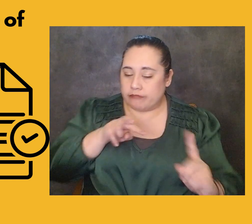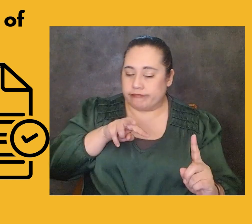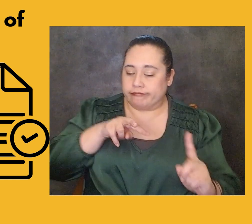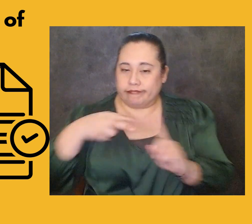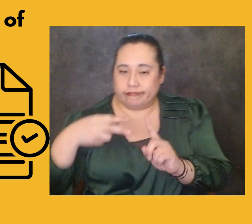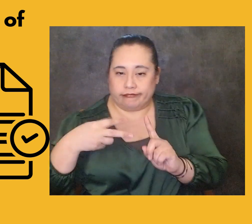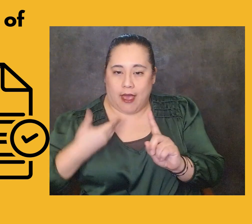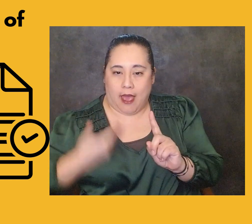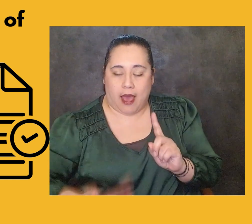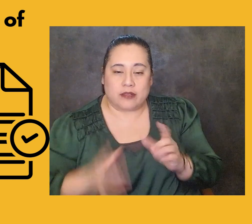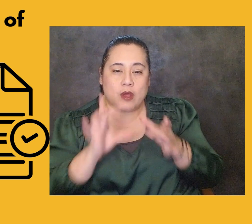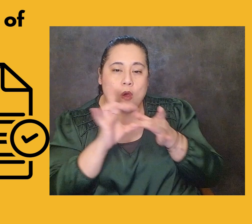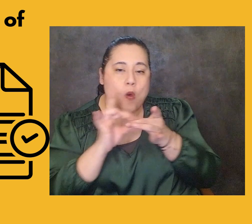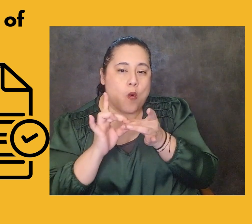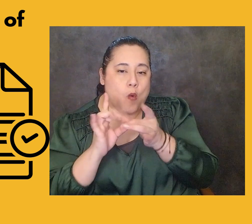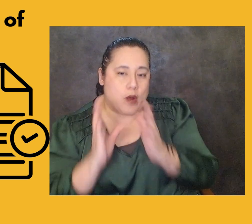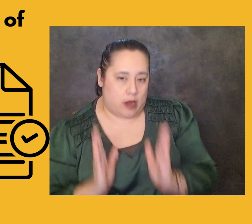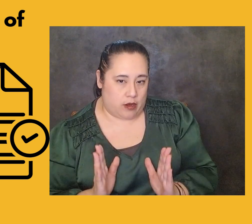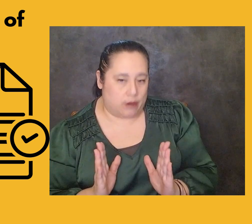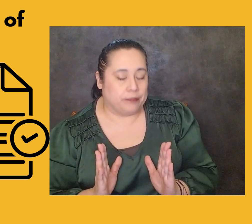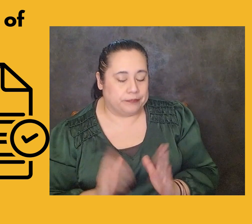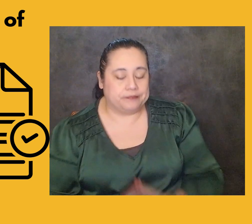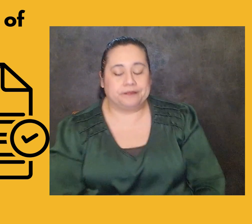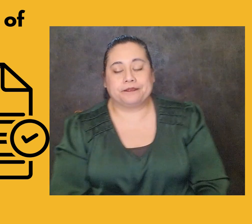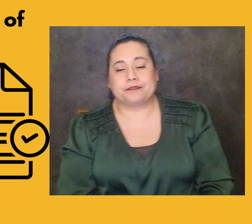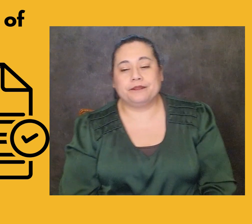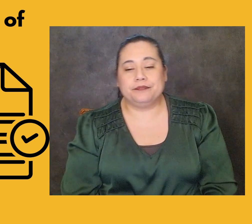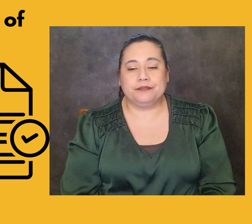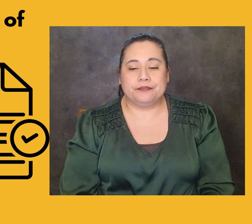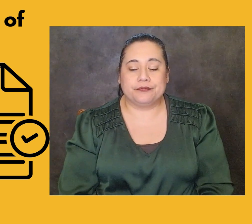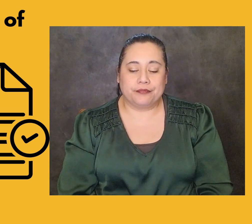the perspective of a coordinator.